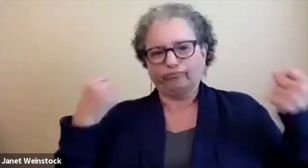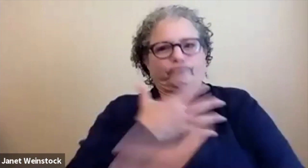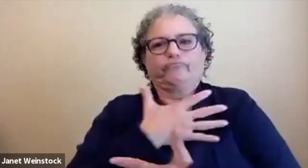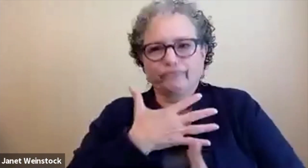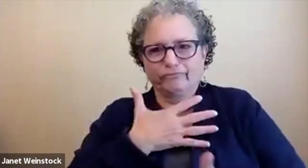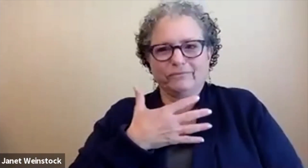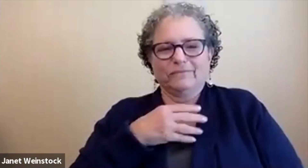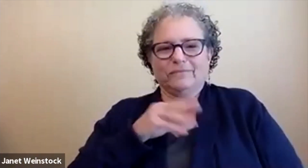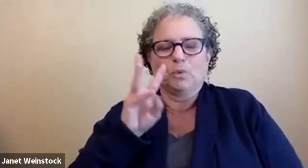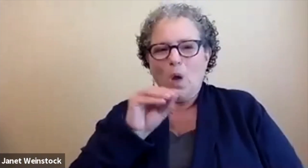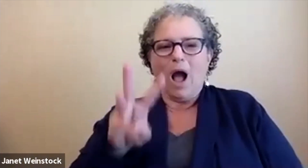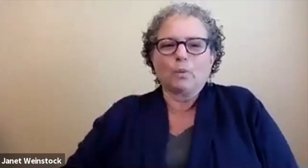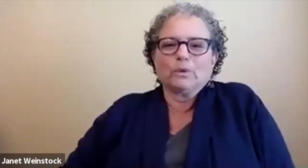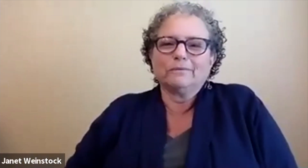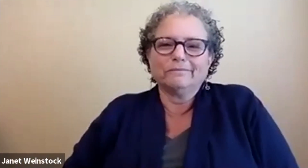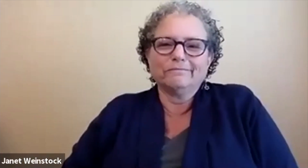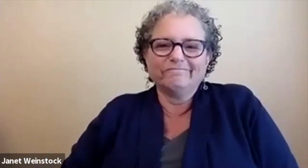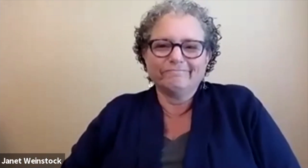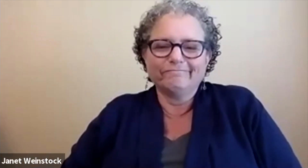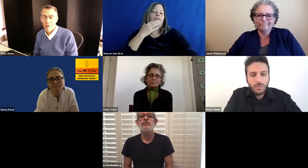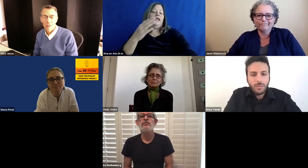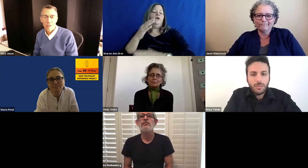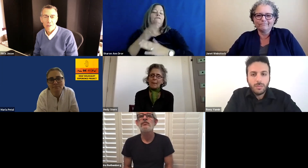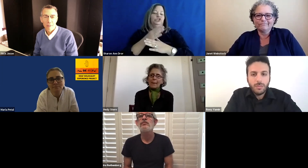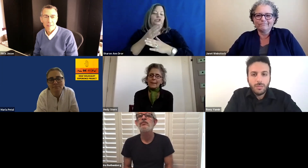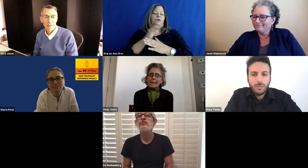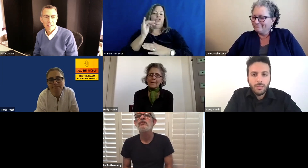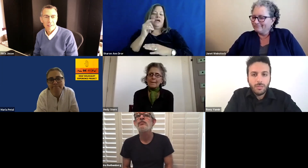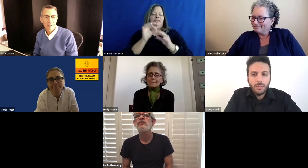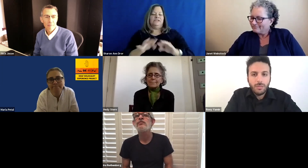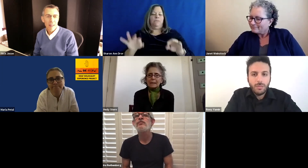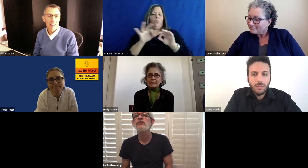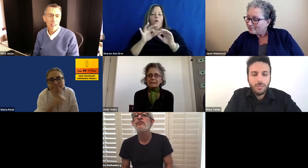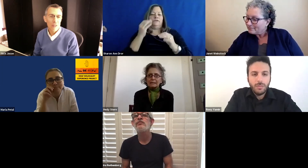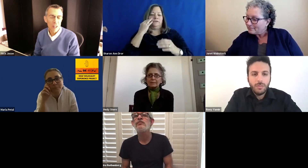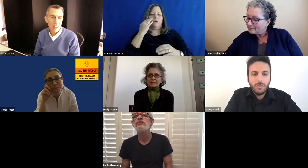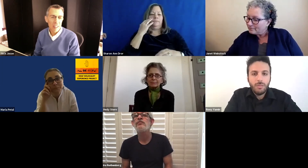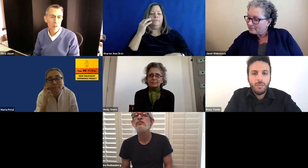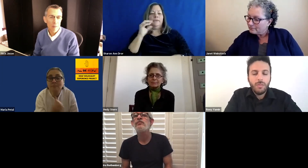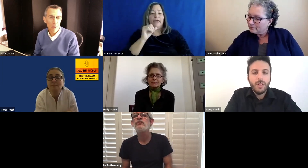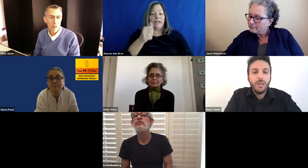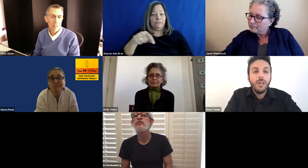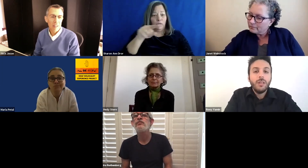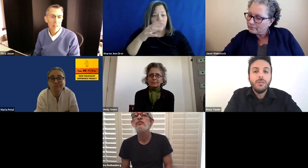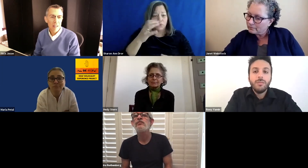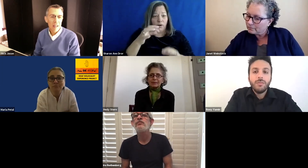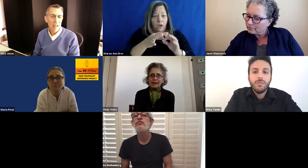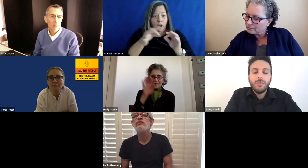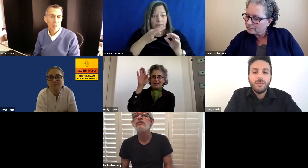really carried that experience with her to the point where she thought a park ranger was a German. Thank you for sharing that. That's very important. Anyone else